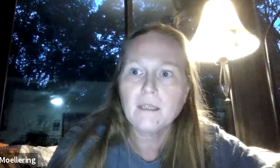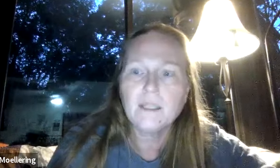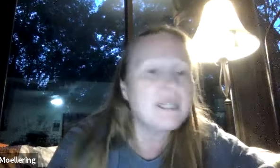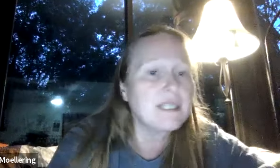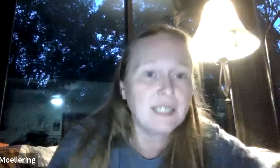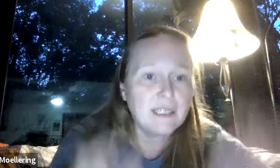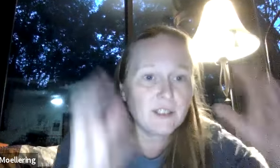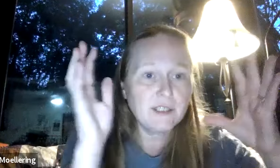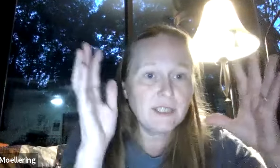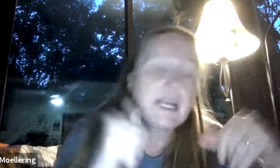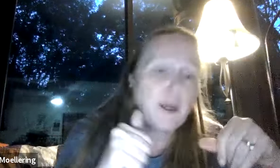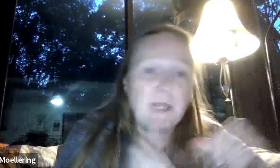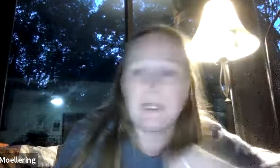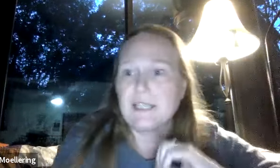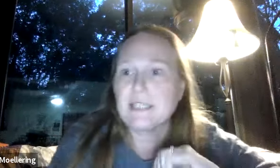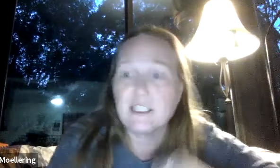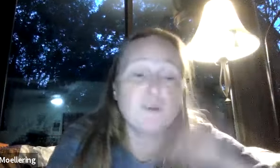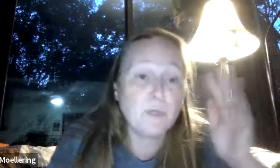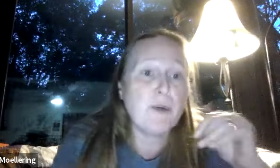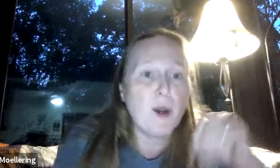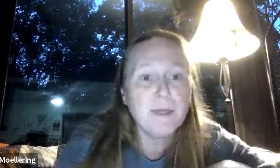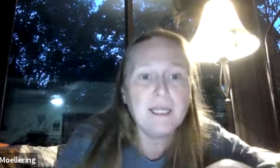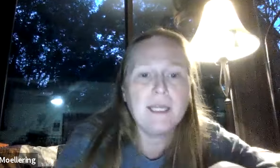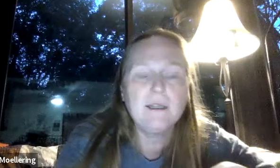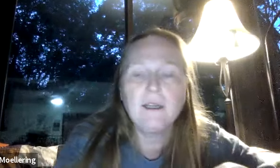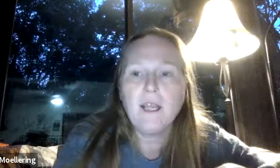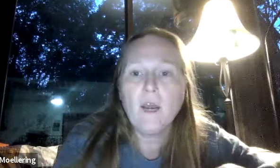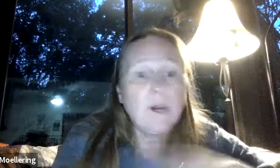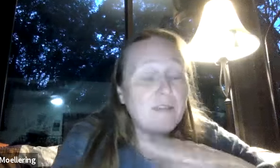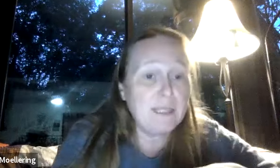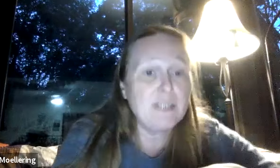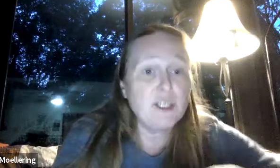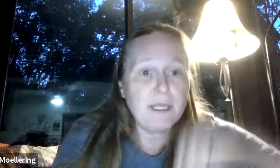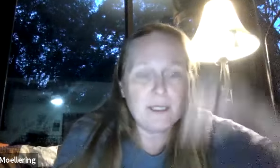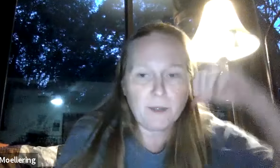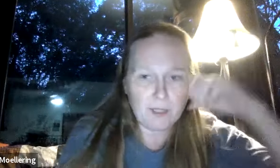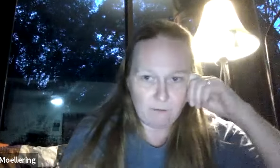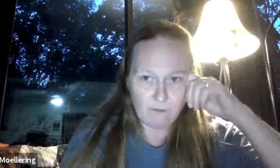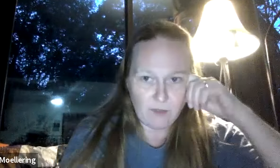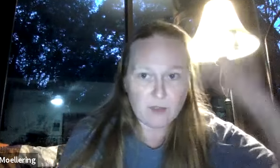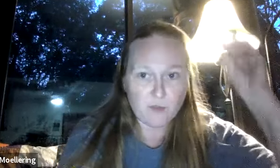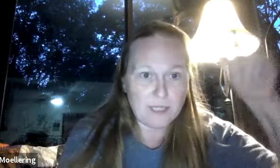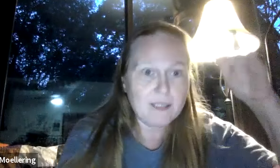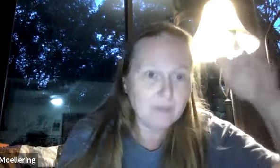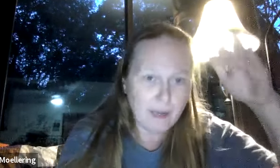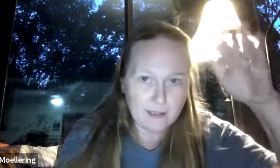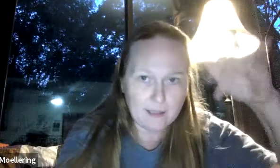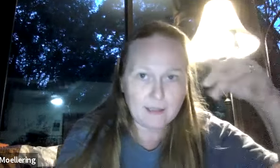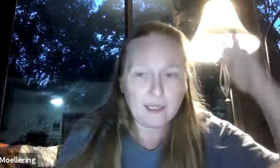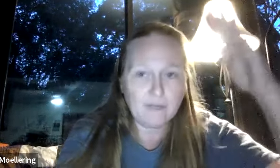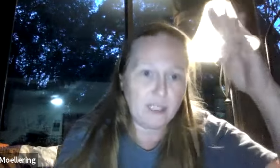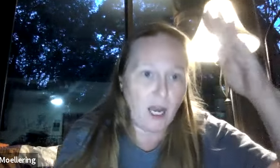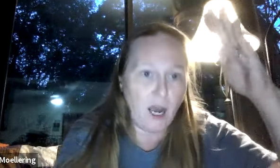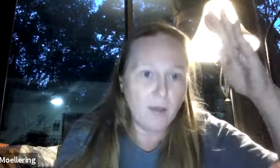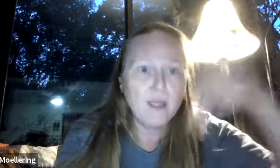there is a link to the entire playlist. It's just when you open it, what I've been doing is putting the most recent classes at the very top.